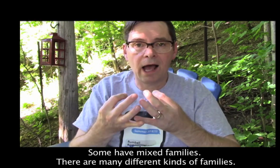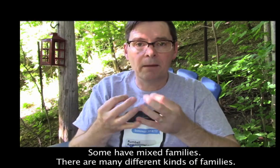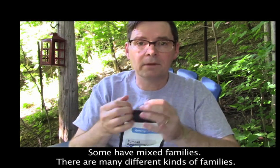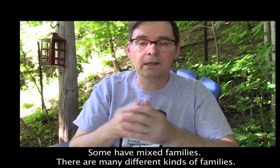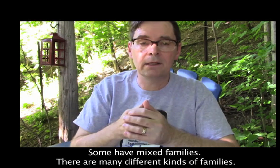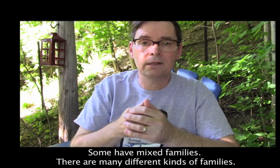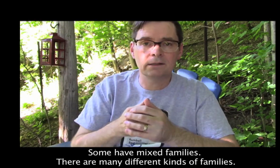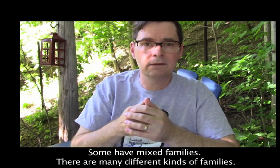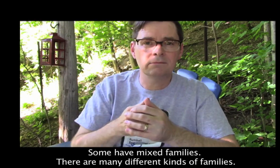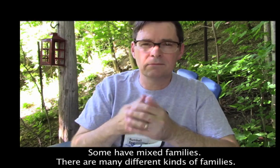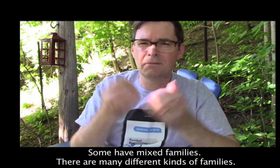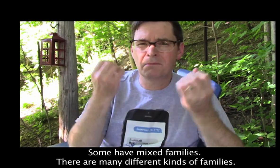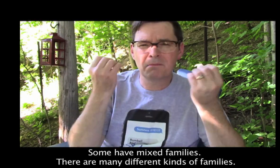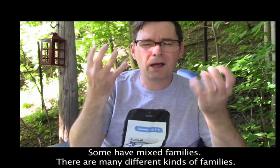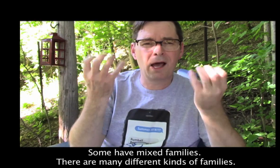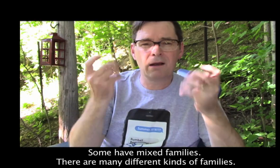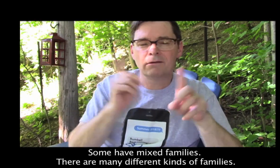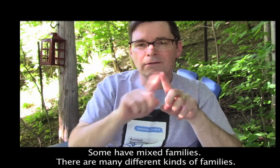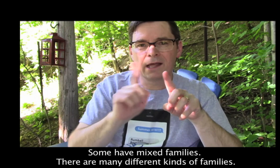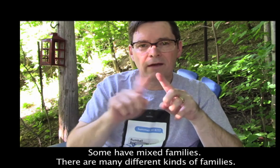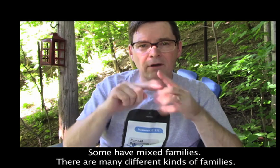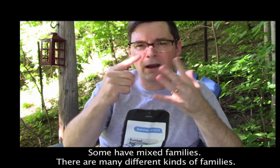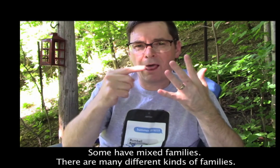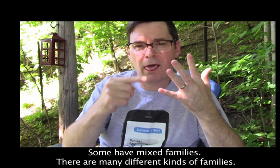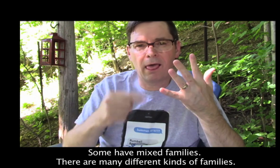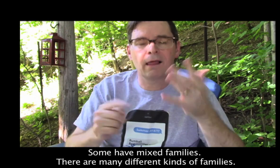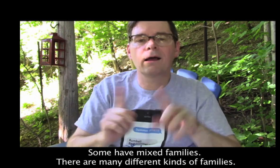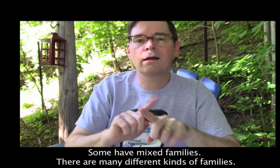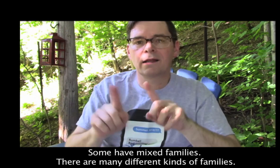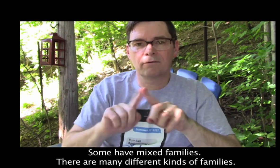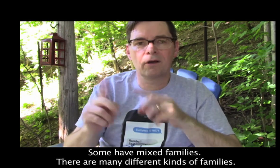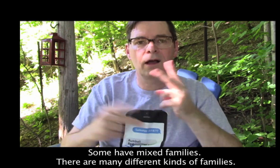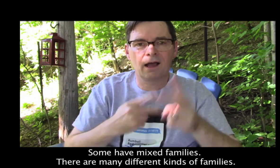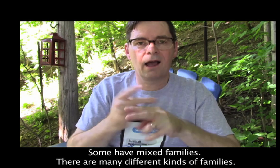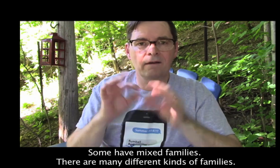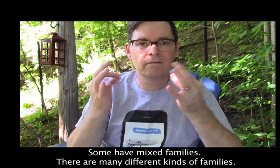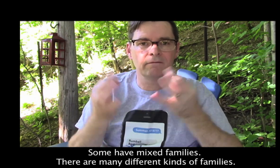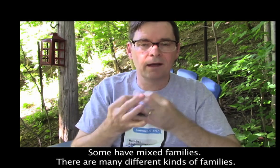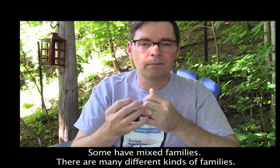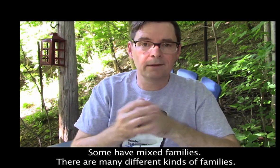families. There are so many different kinds of families.